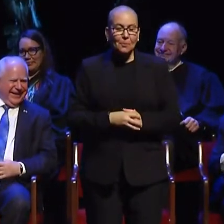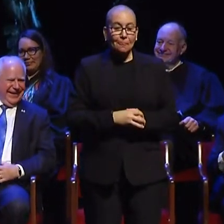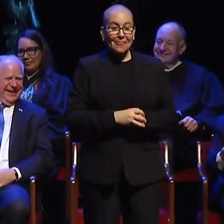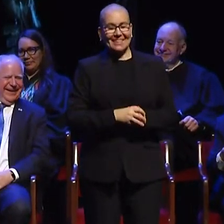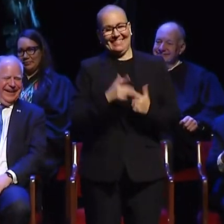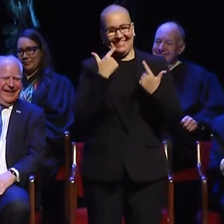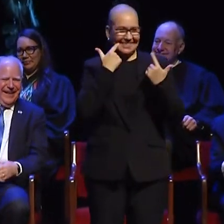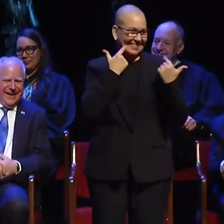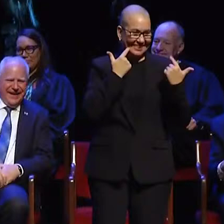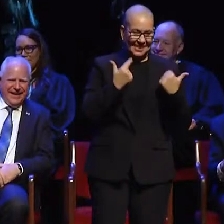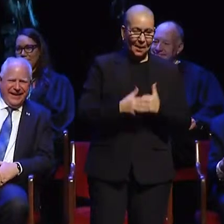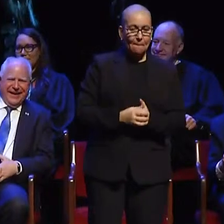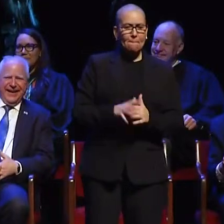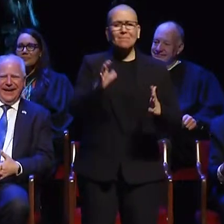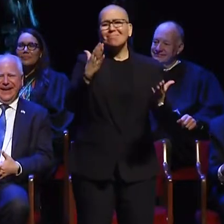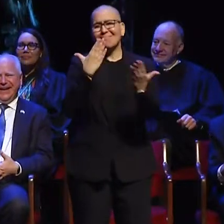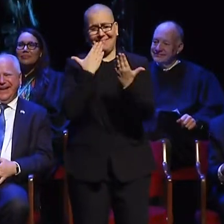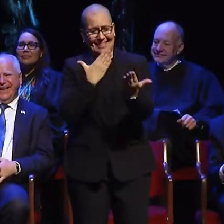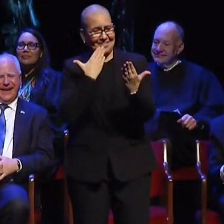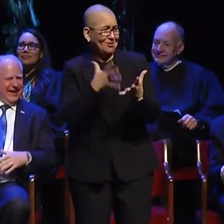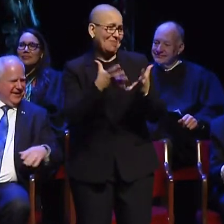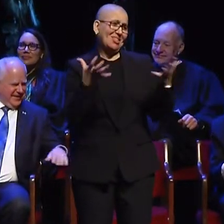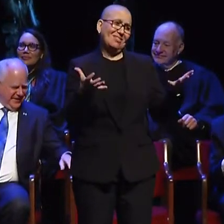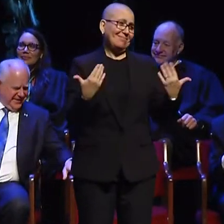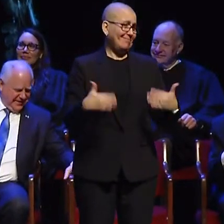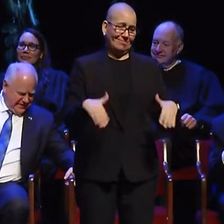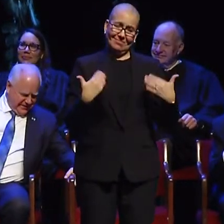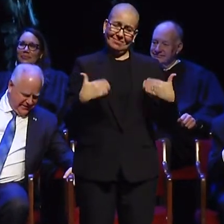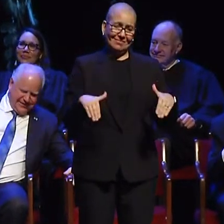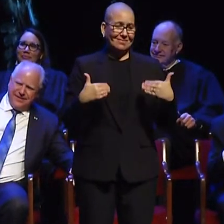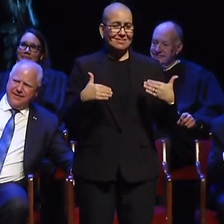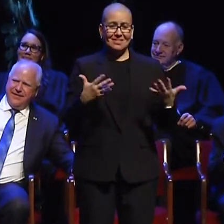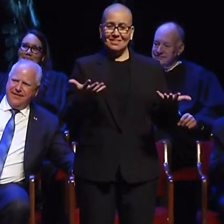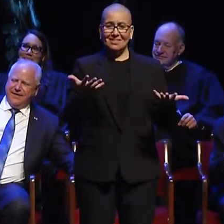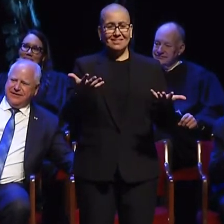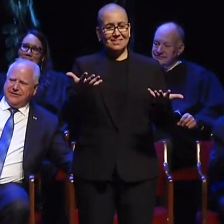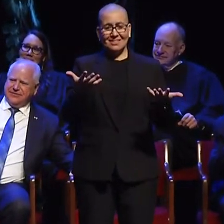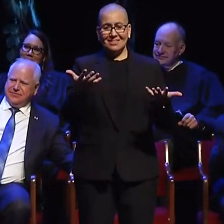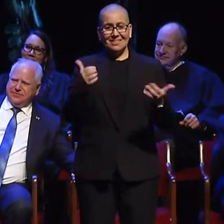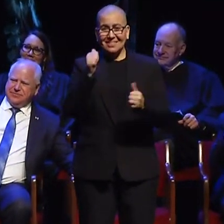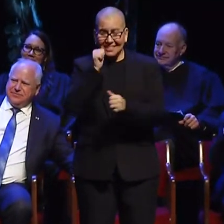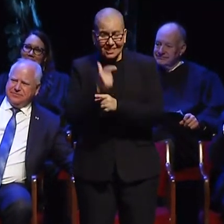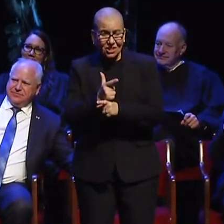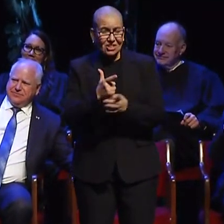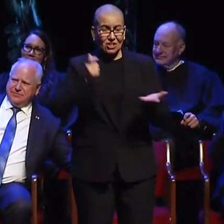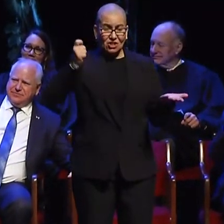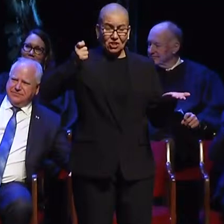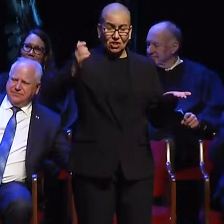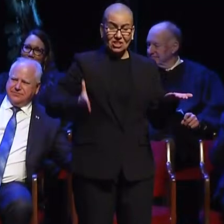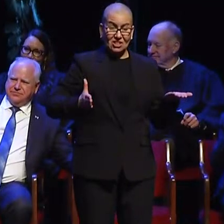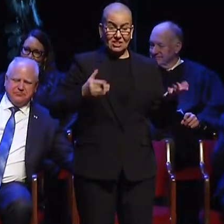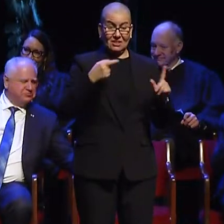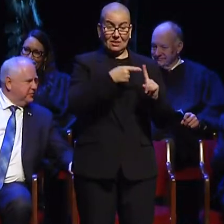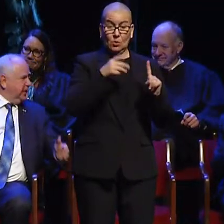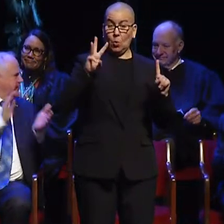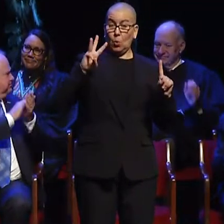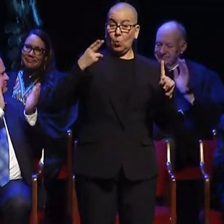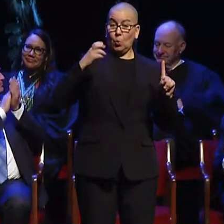And thank you so much to my sister in justice, Judge Wheelock, for swearing me in.